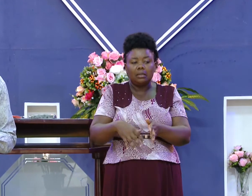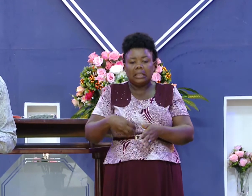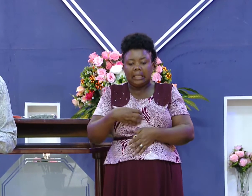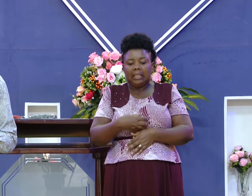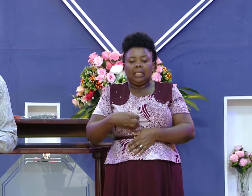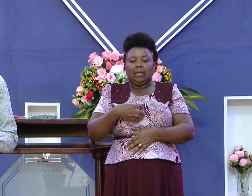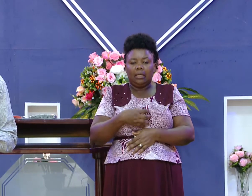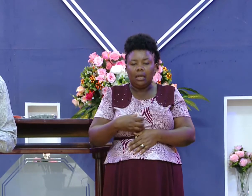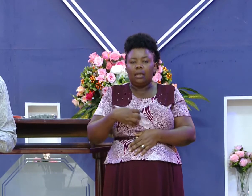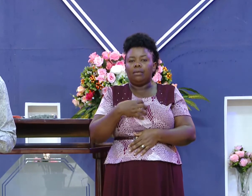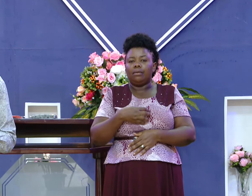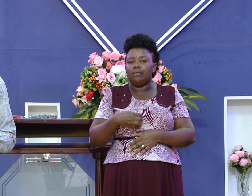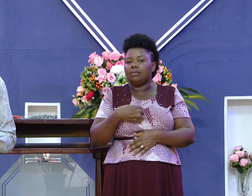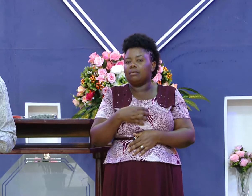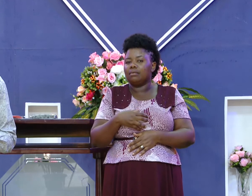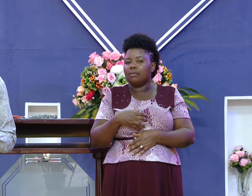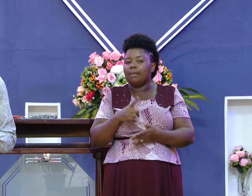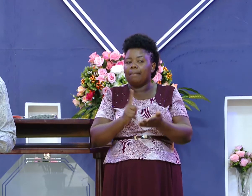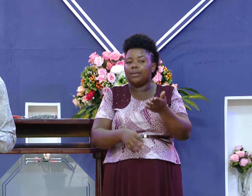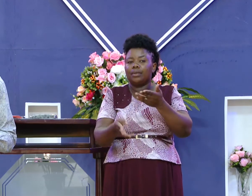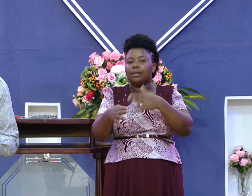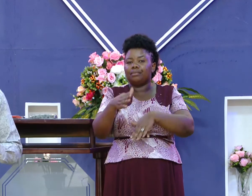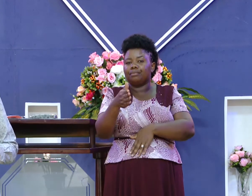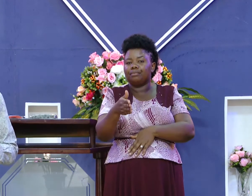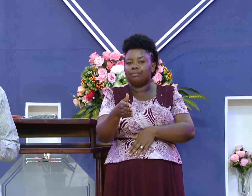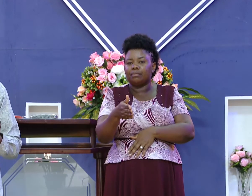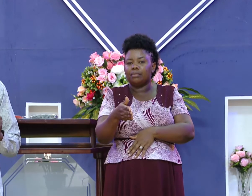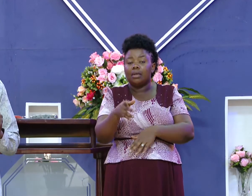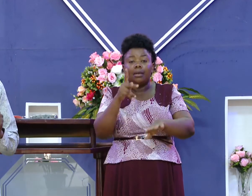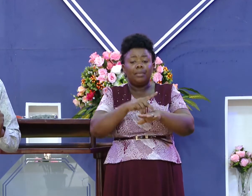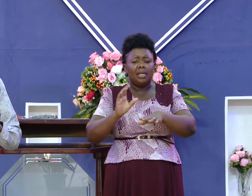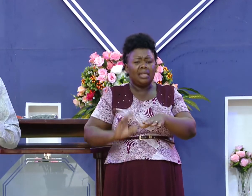when he was not okay. But what is